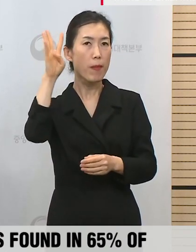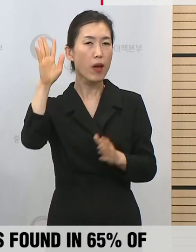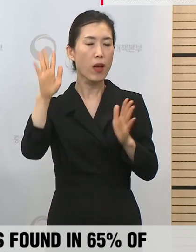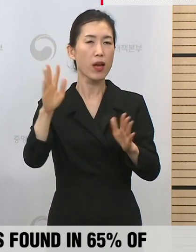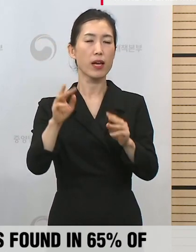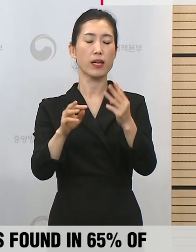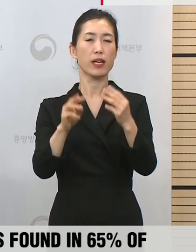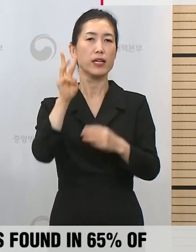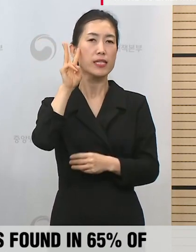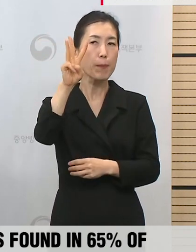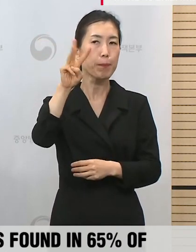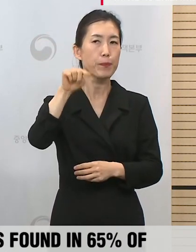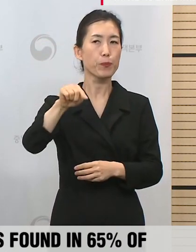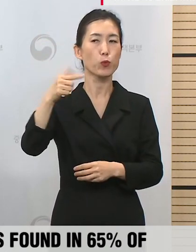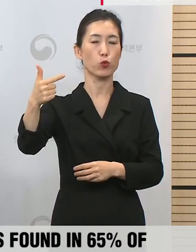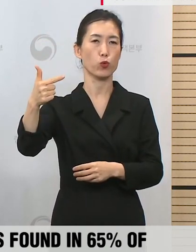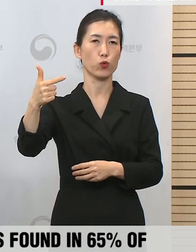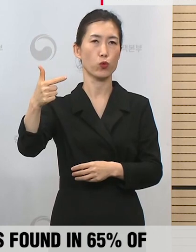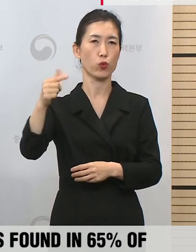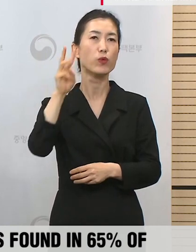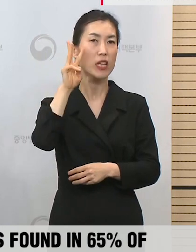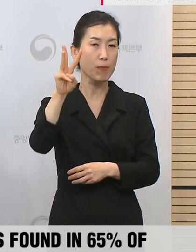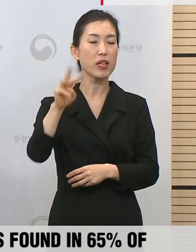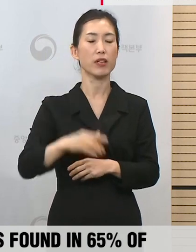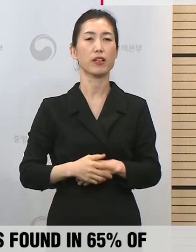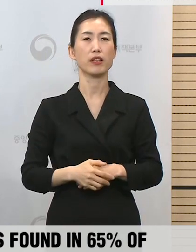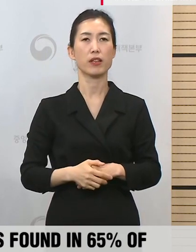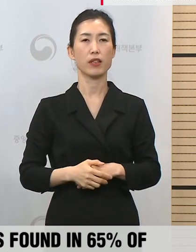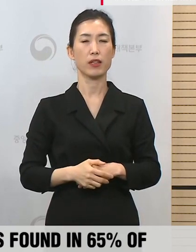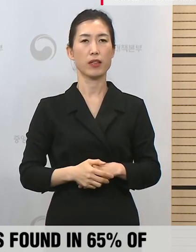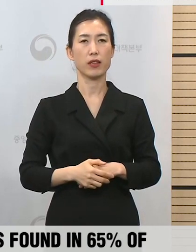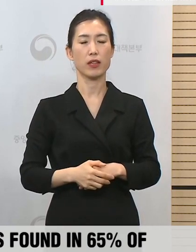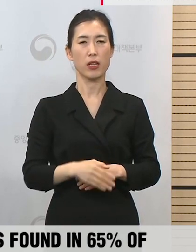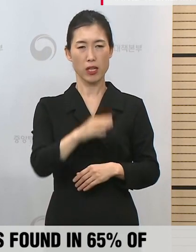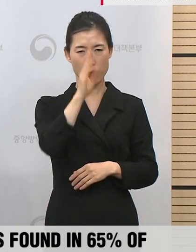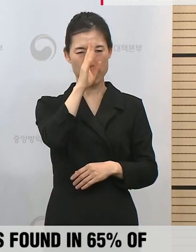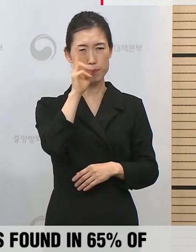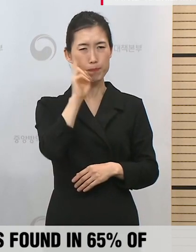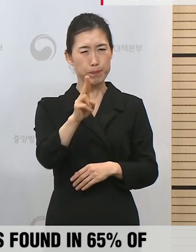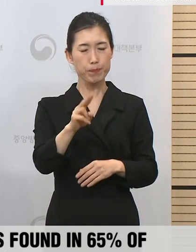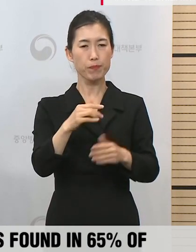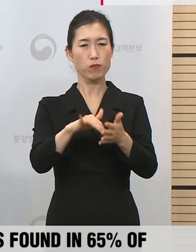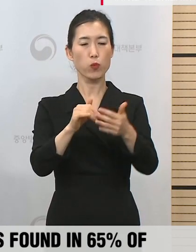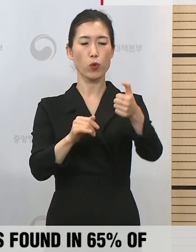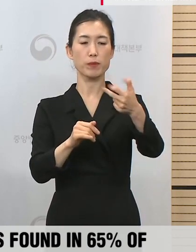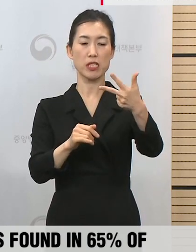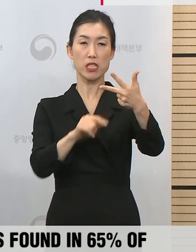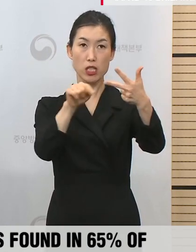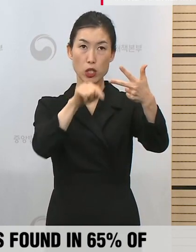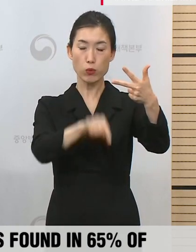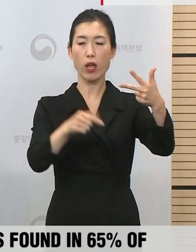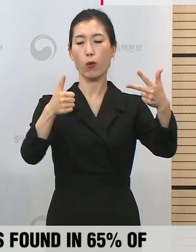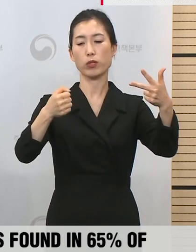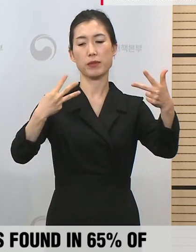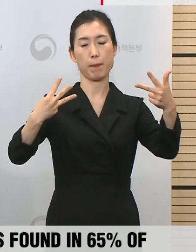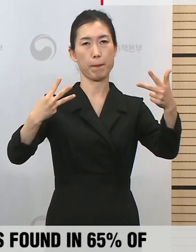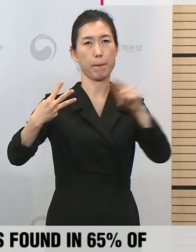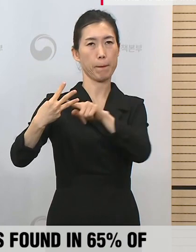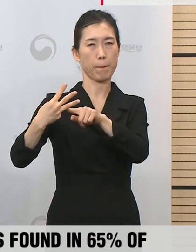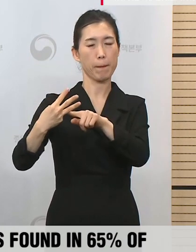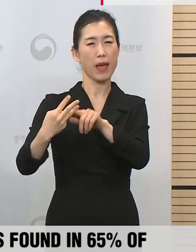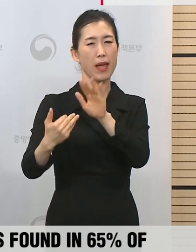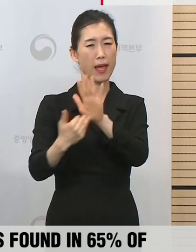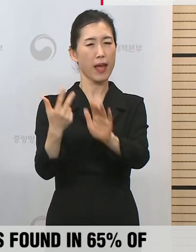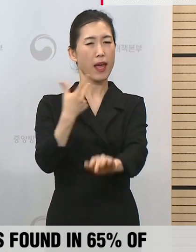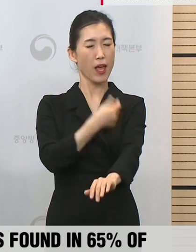they showed symptoms after inoculation, it took about 3.6 days on average. And out of the